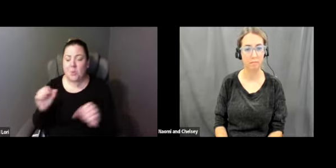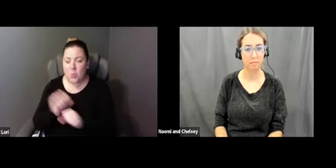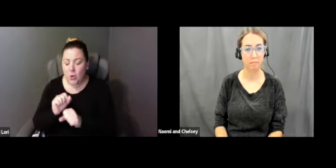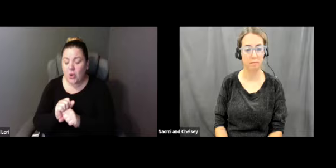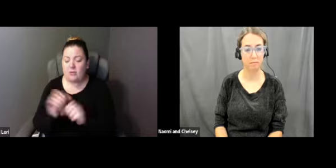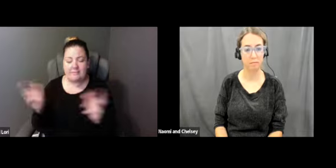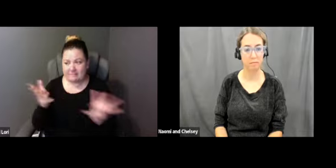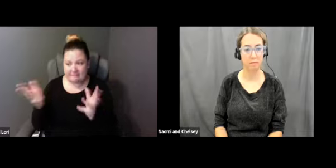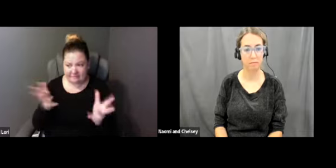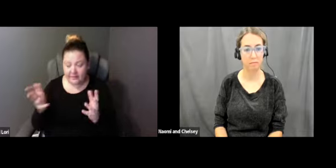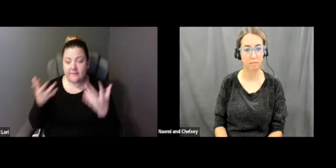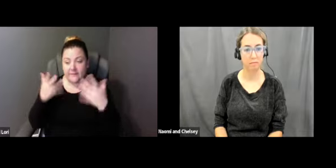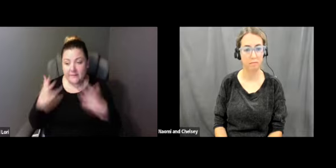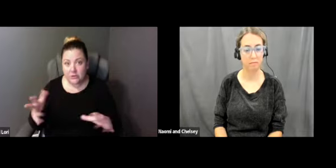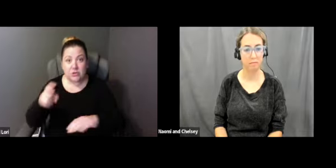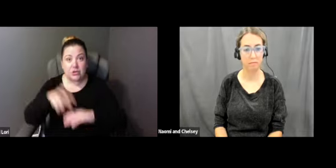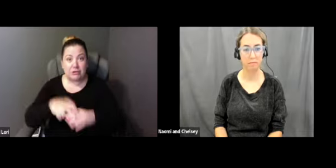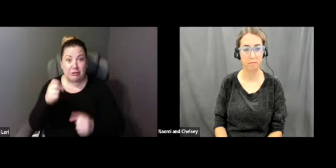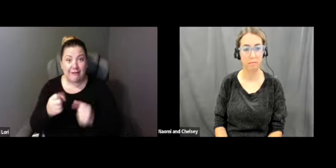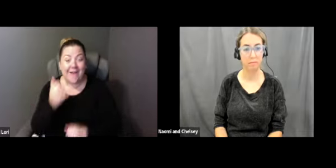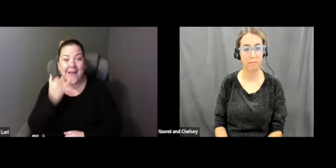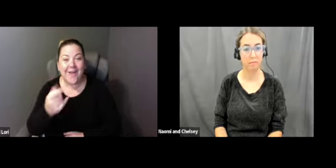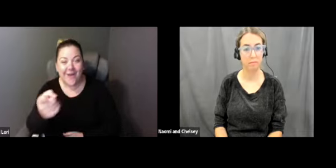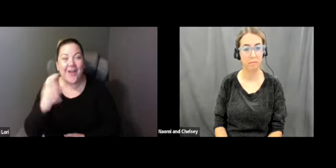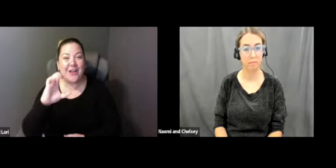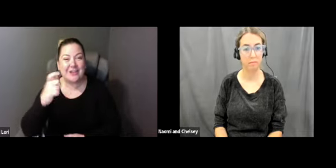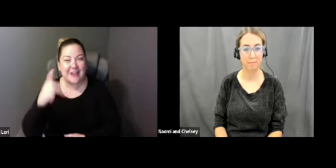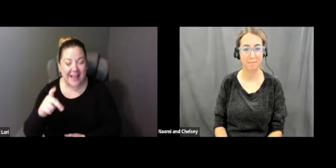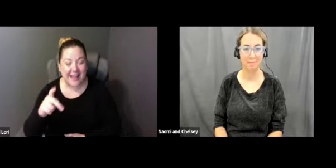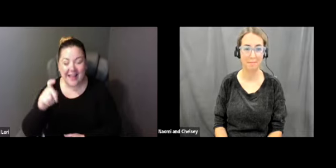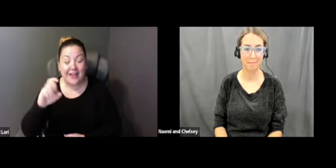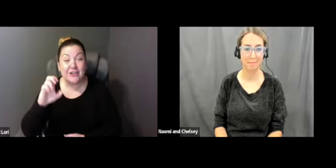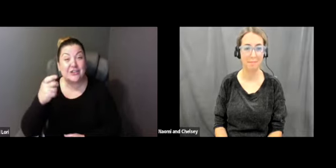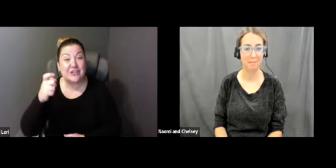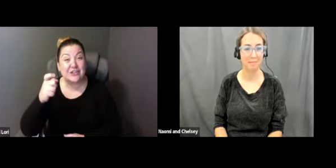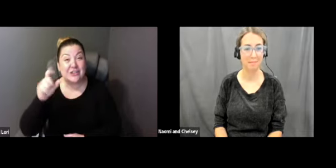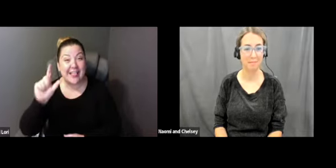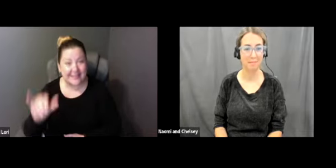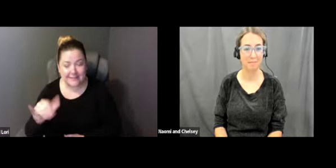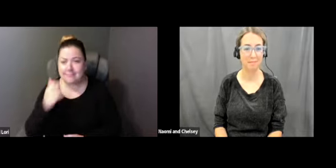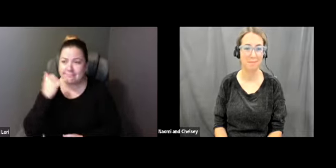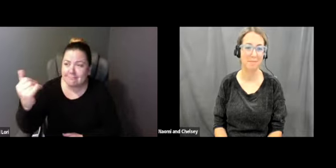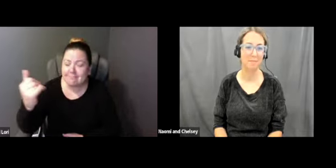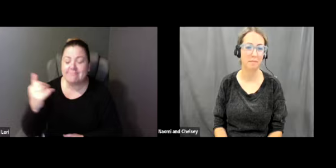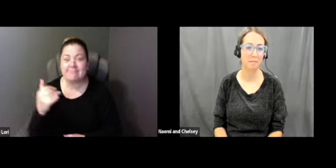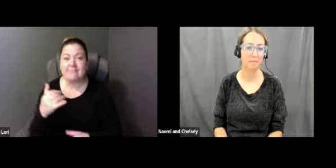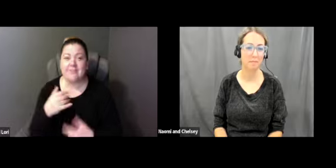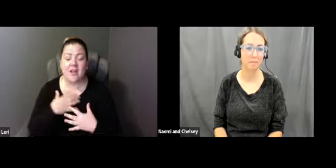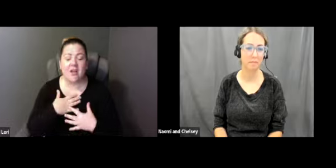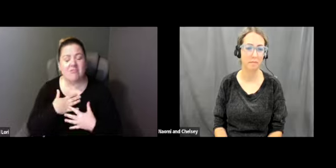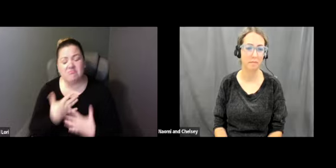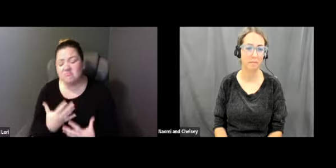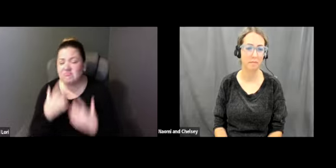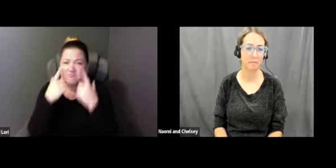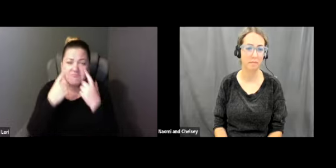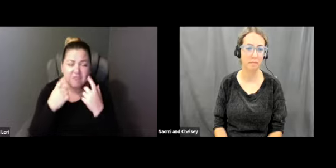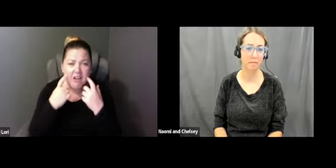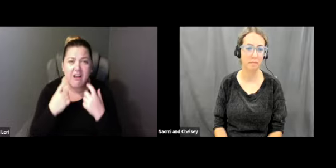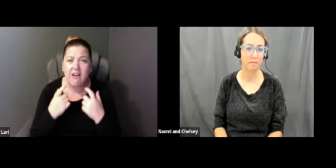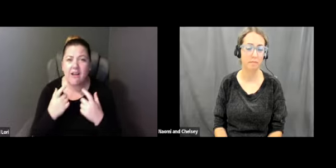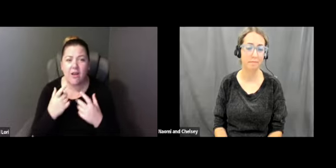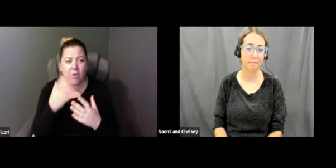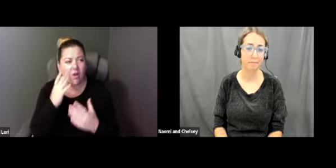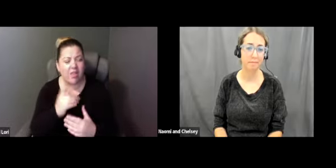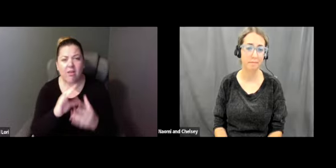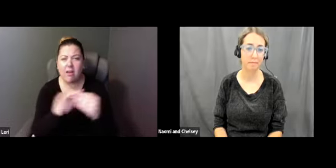I called Chelsey and I cried because when you see such like blatant oppression come out and you really can't be